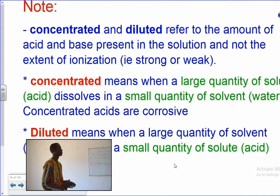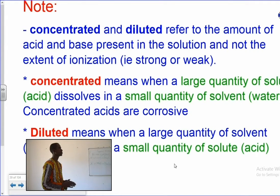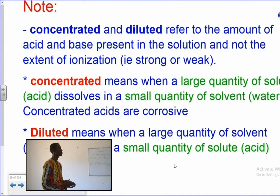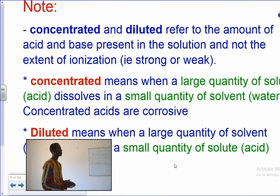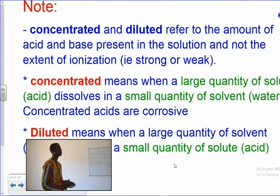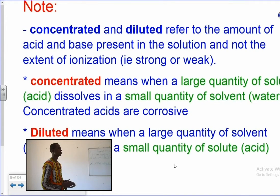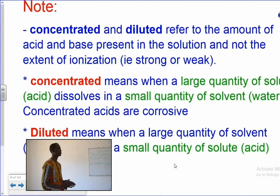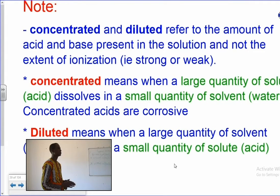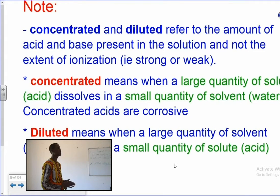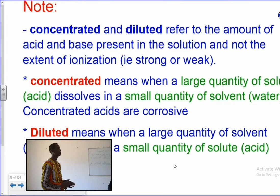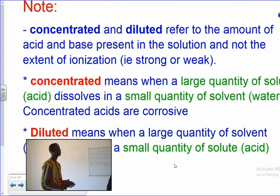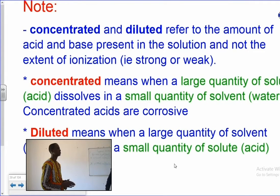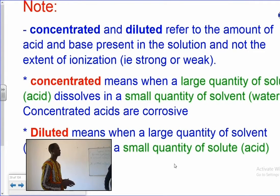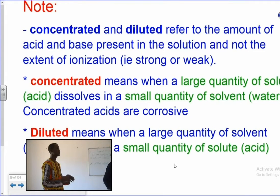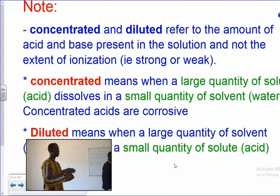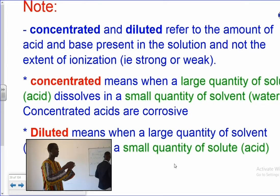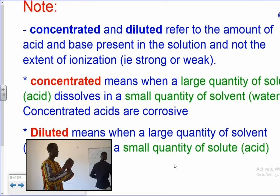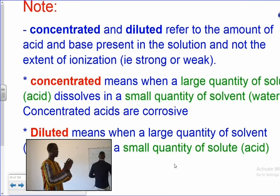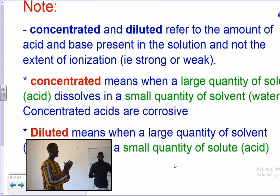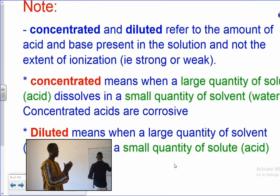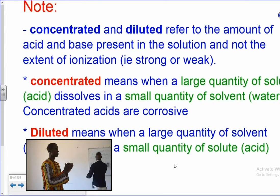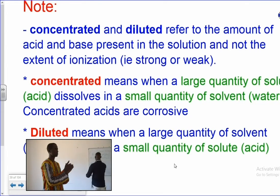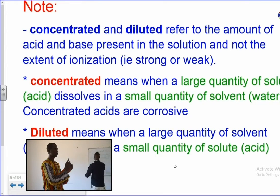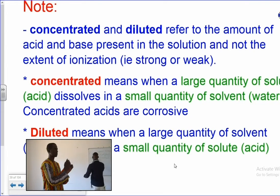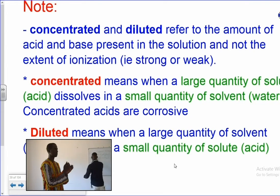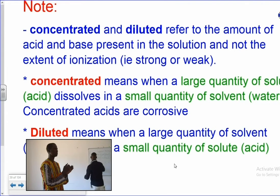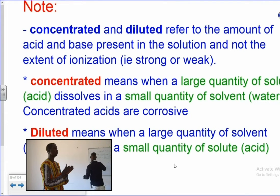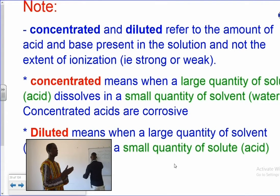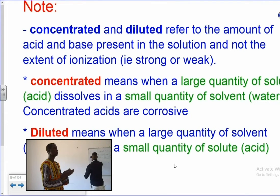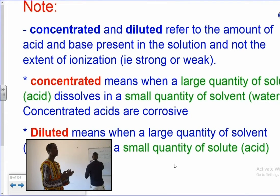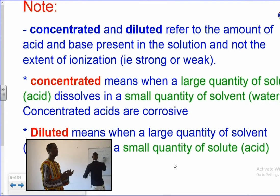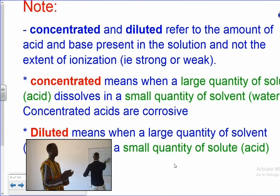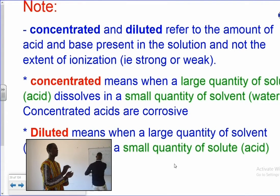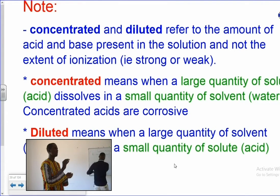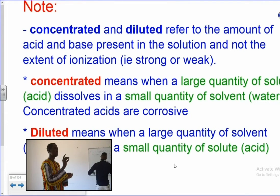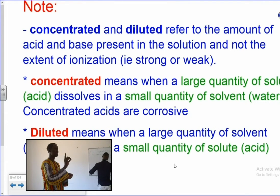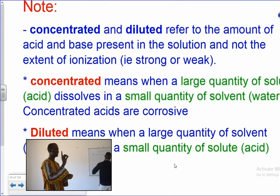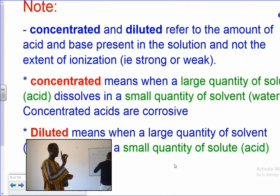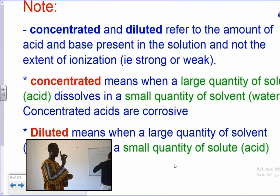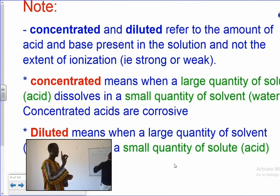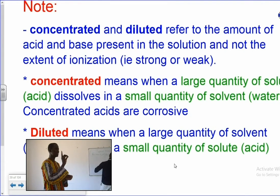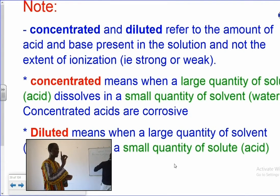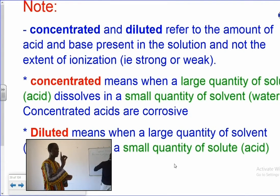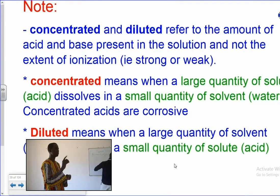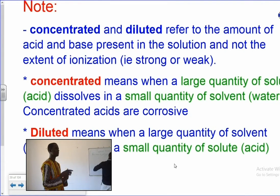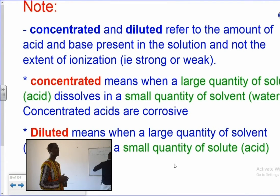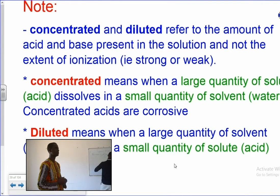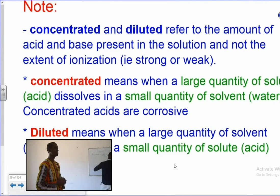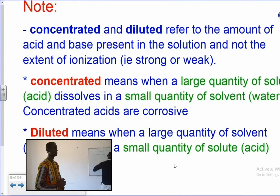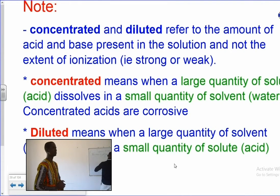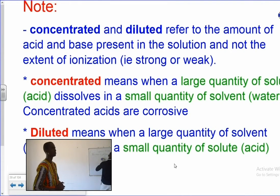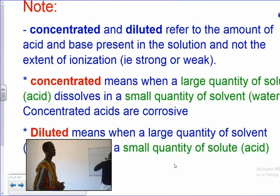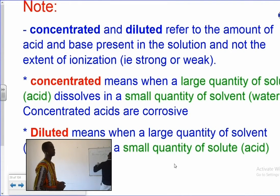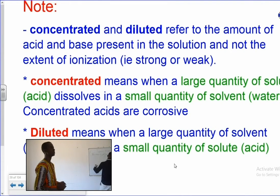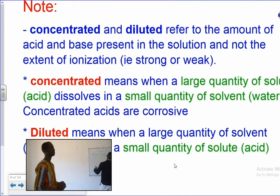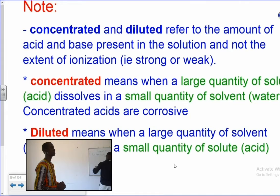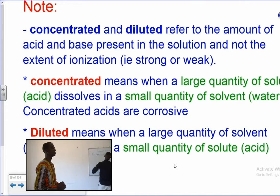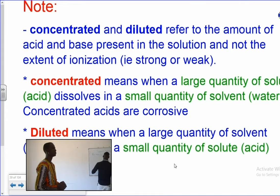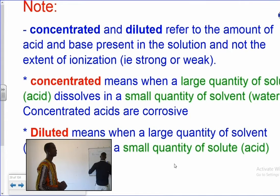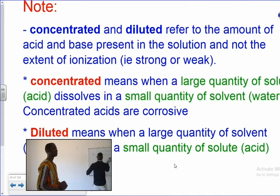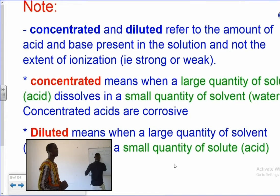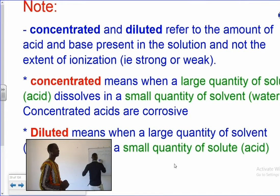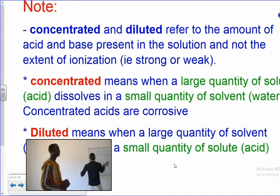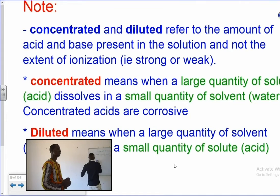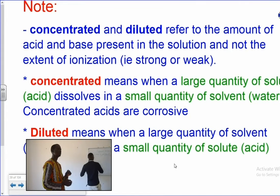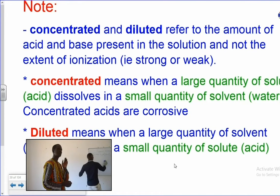Concentrated and diluted, we have these two terms that are always confusing to students, and not only to students, even to the grown-up and the elderly. In